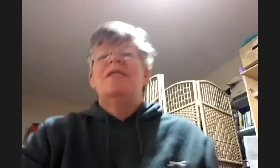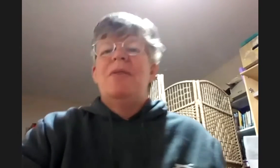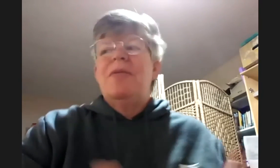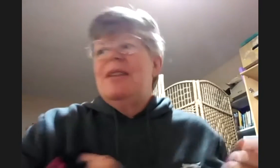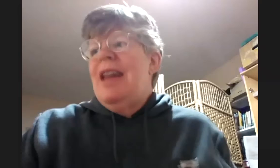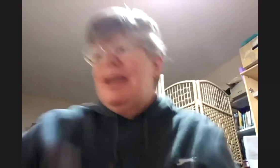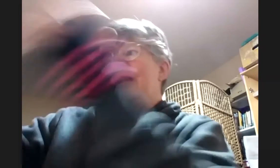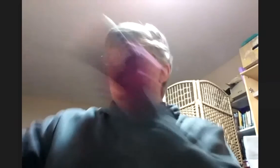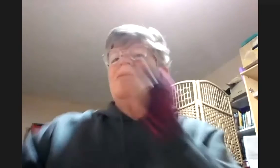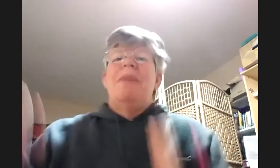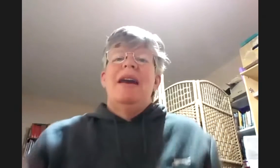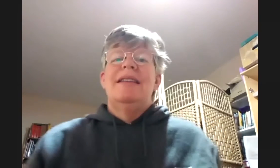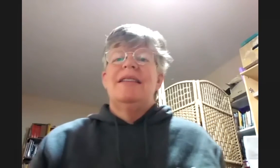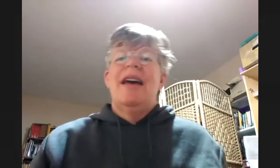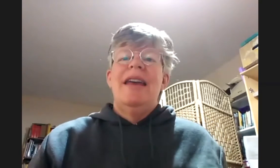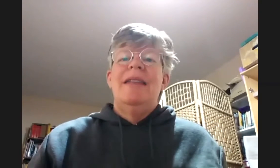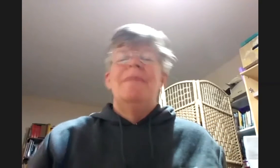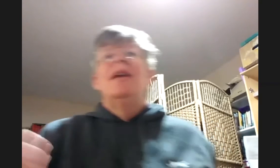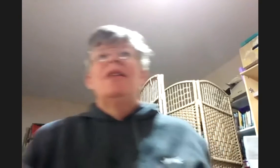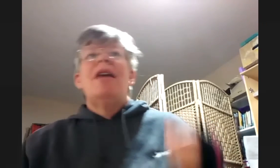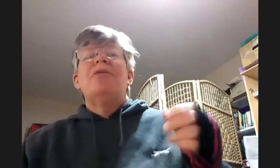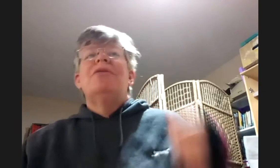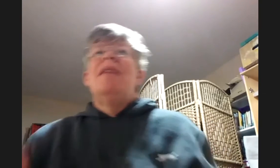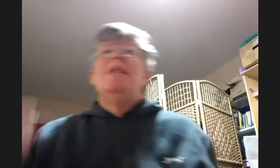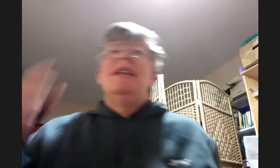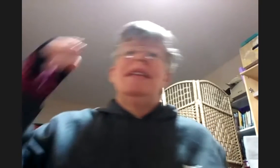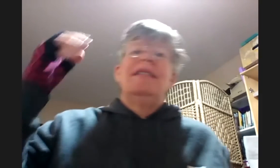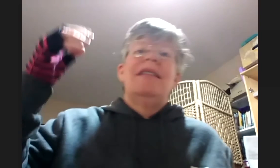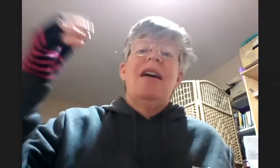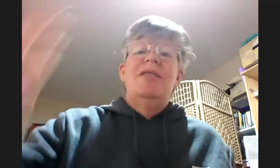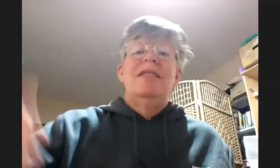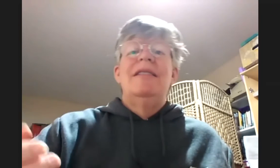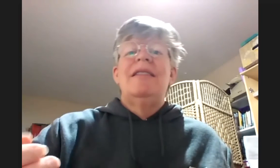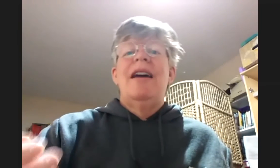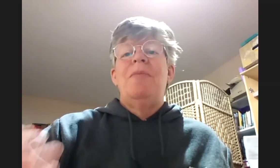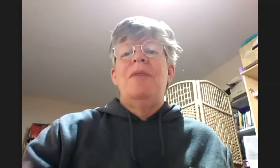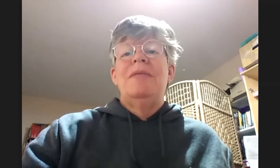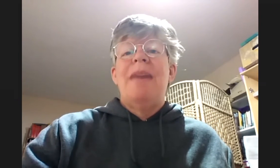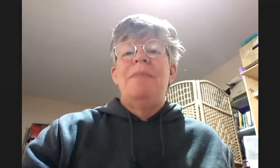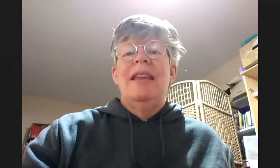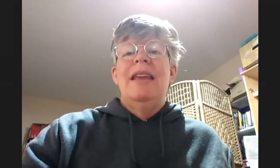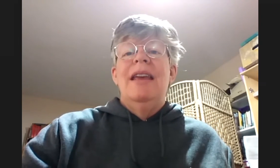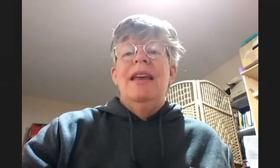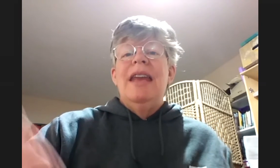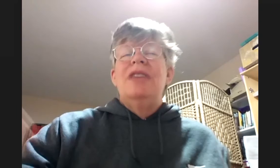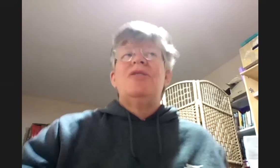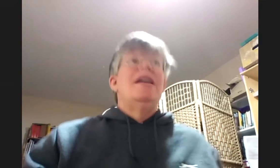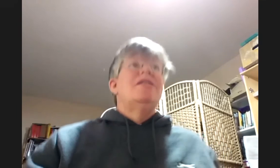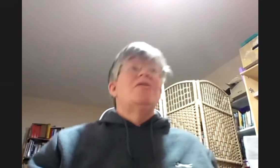his neck and threw the body aside, and Cockerel came in, and he saw just in time what was happening, and he tried to crow